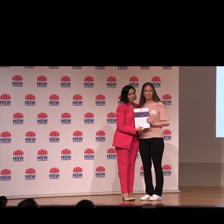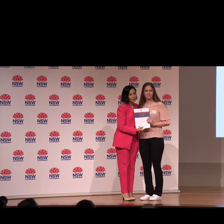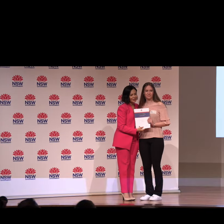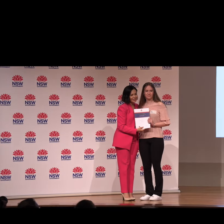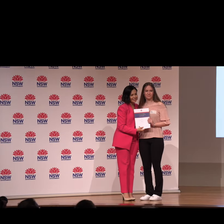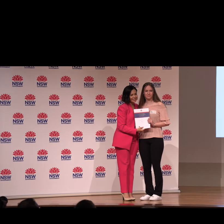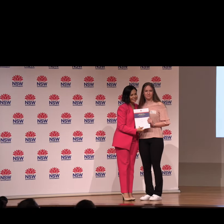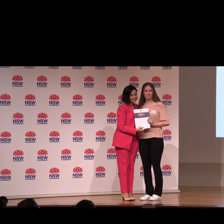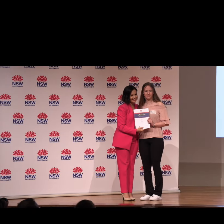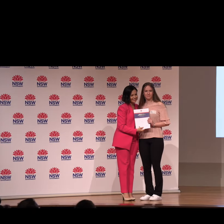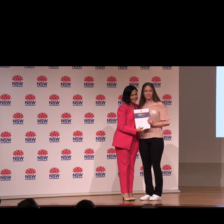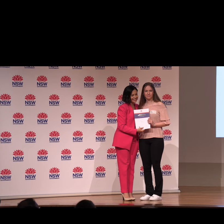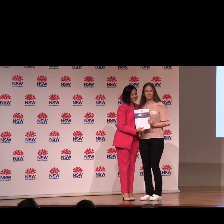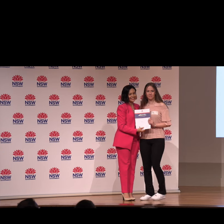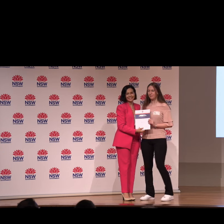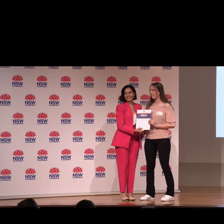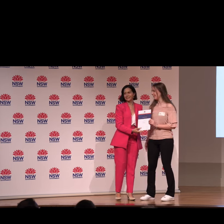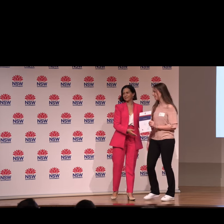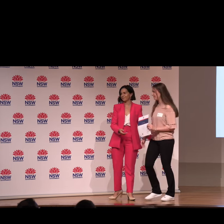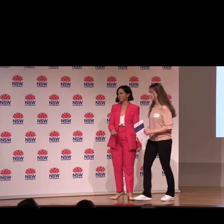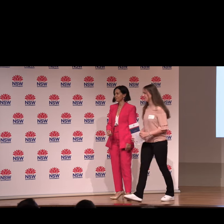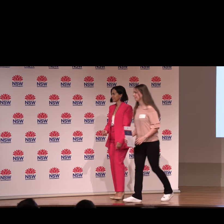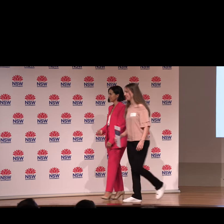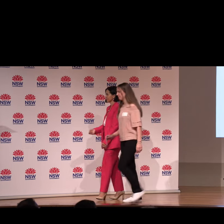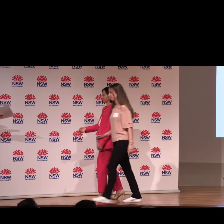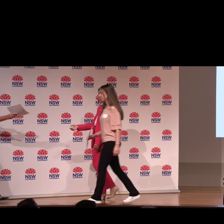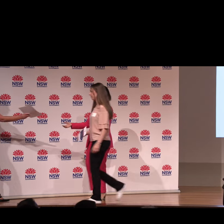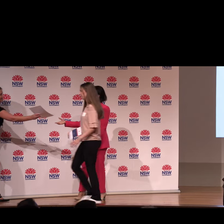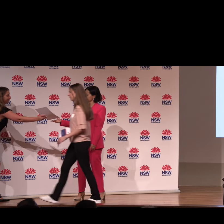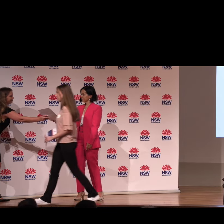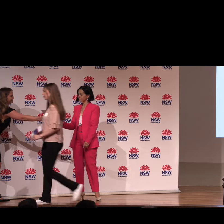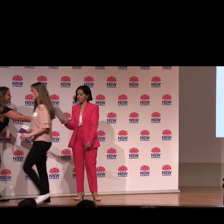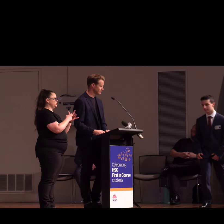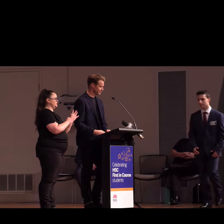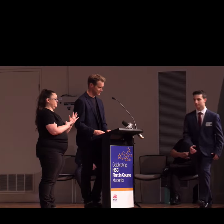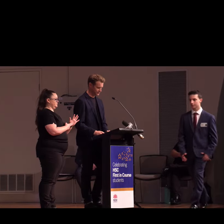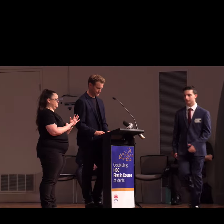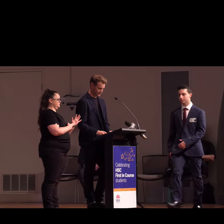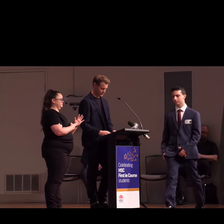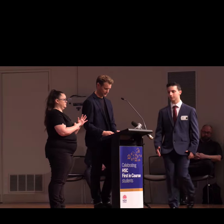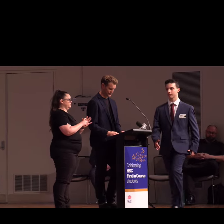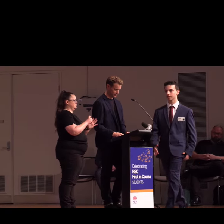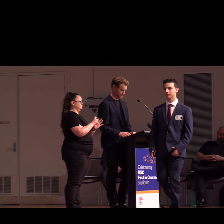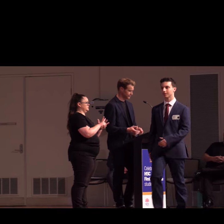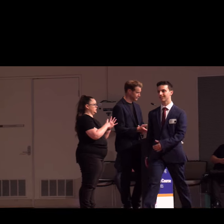In mathematics advanced, Christian Cheroni, Trinity Grammar School.